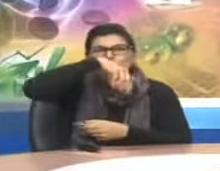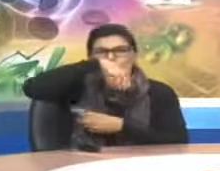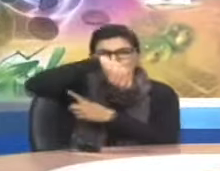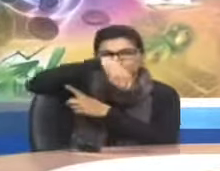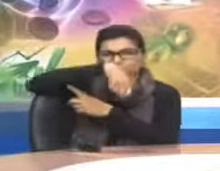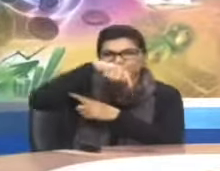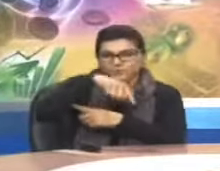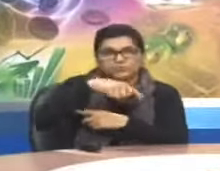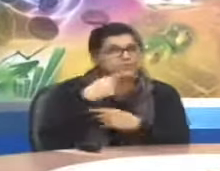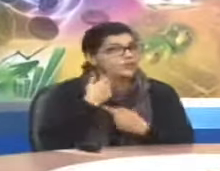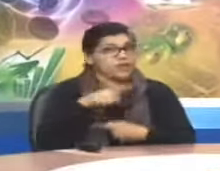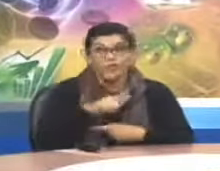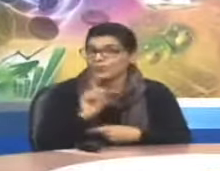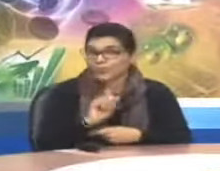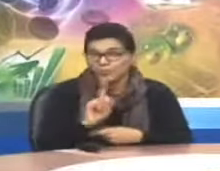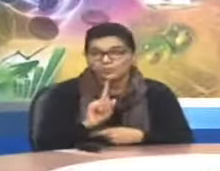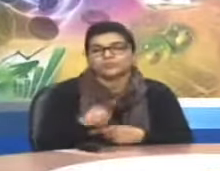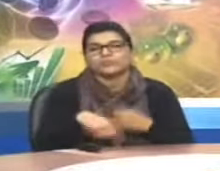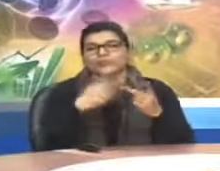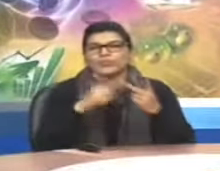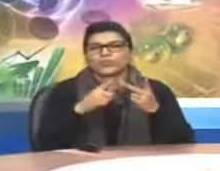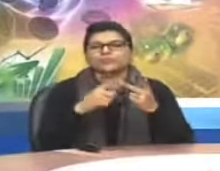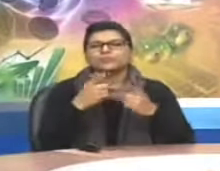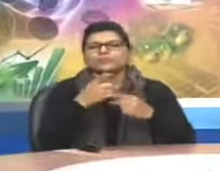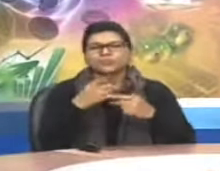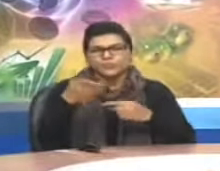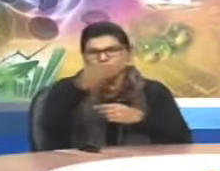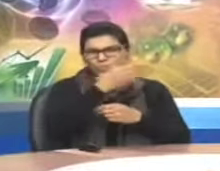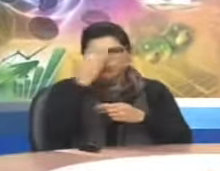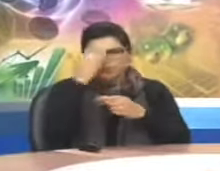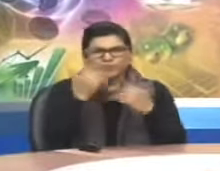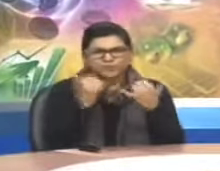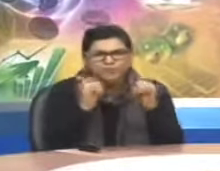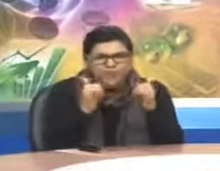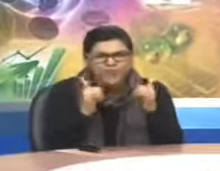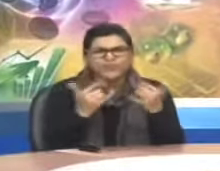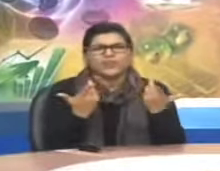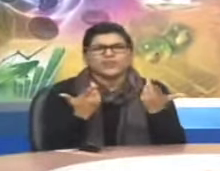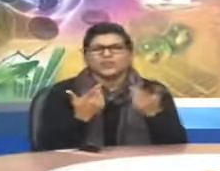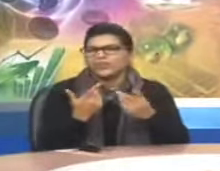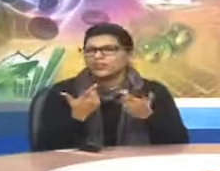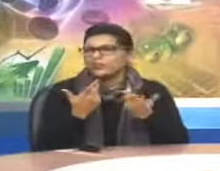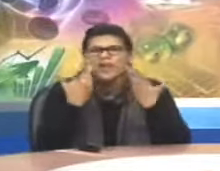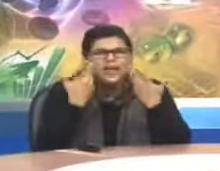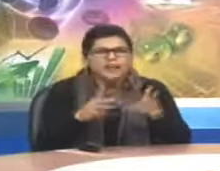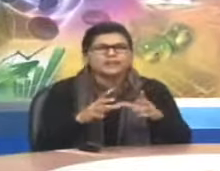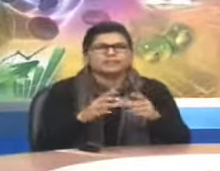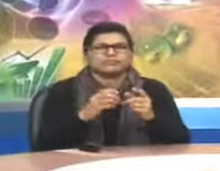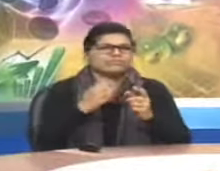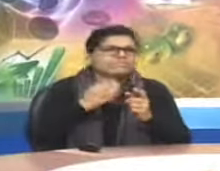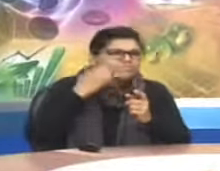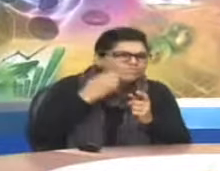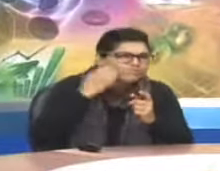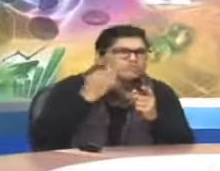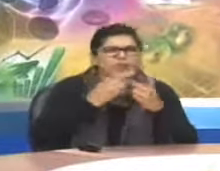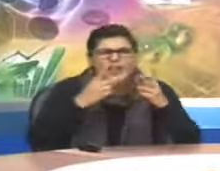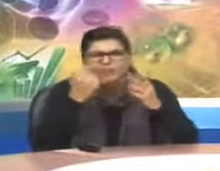screen, like in plastic bags, they cannot be recycled. There are different